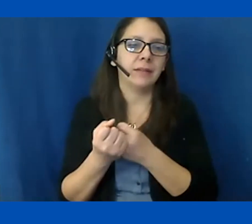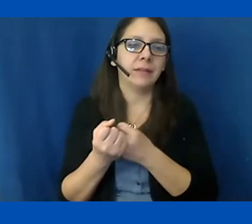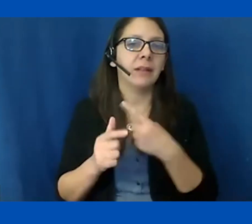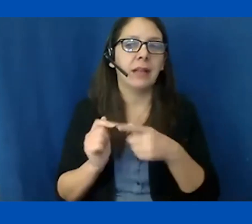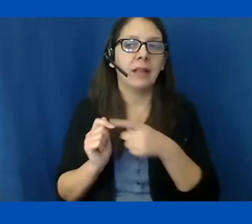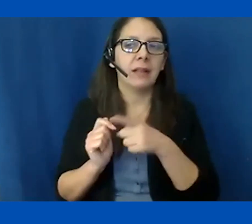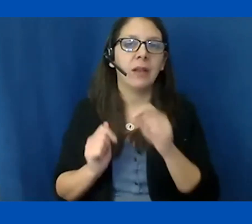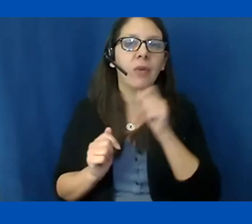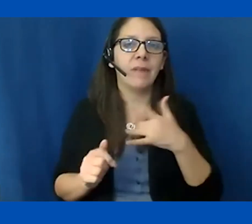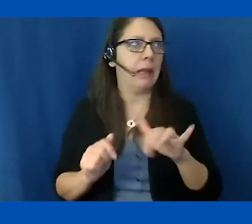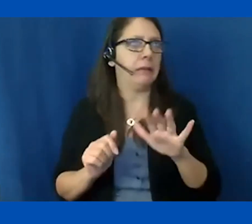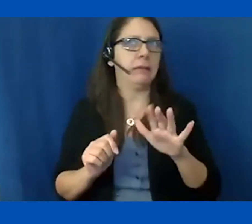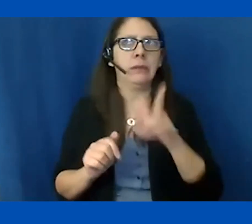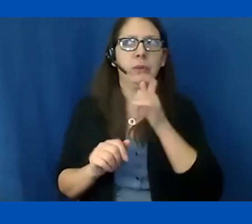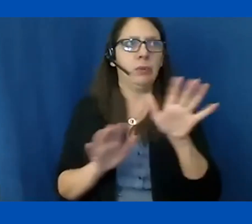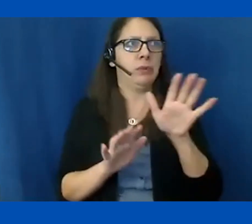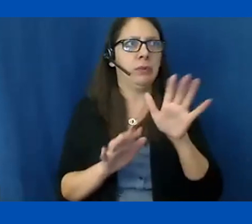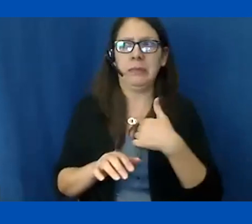out how it's going to happen.